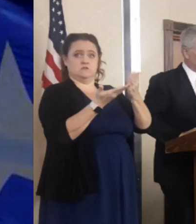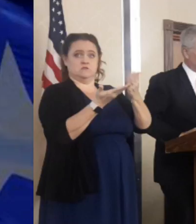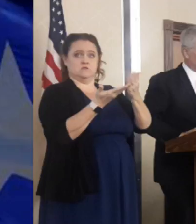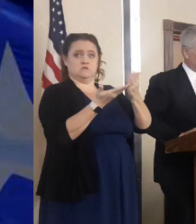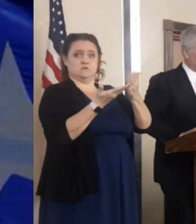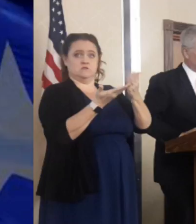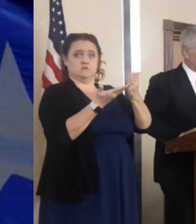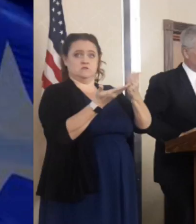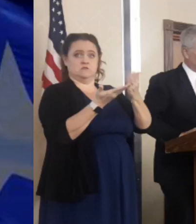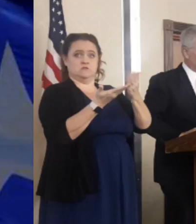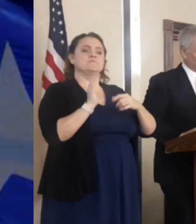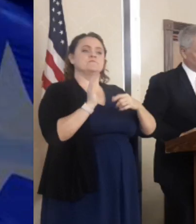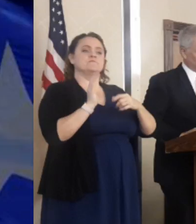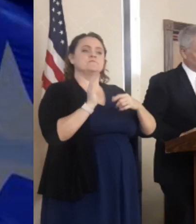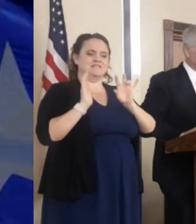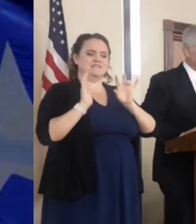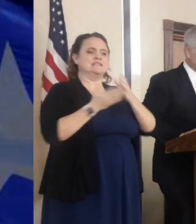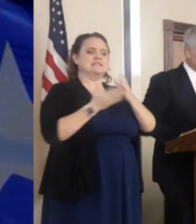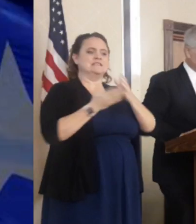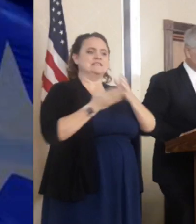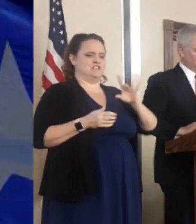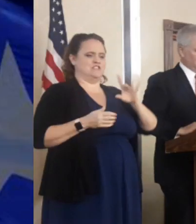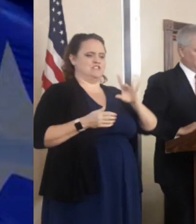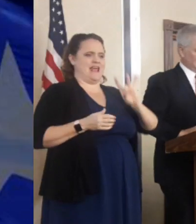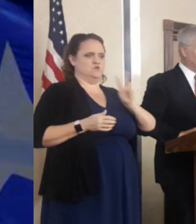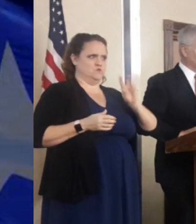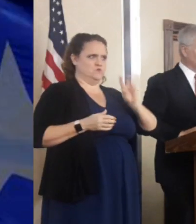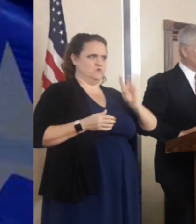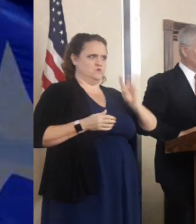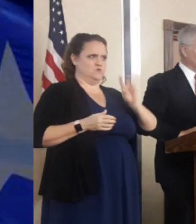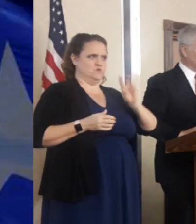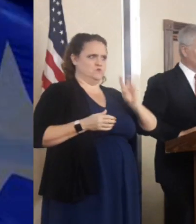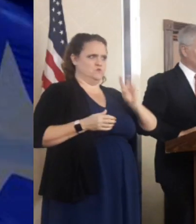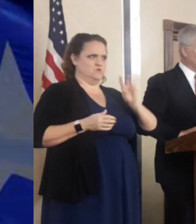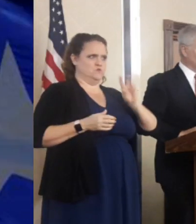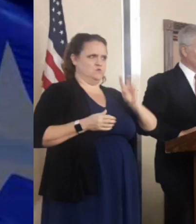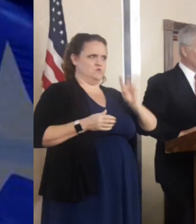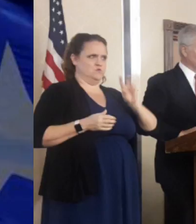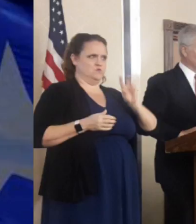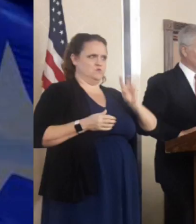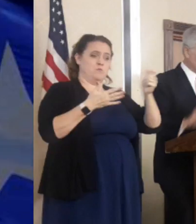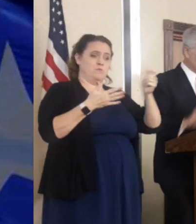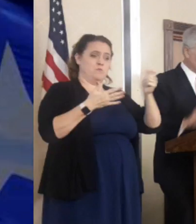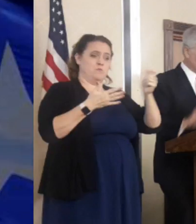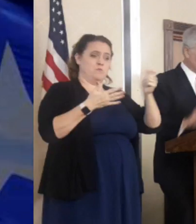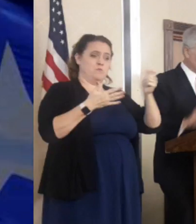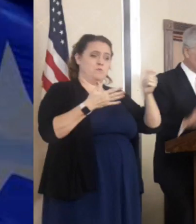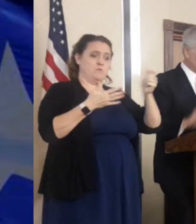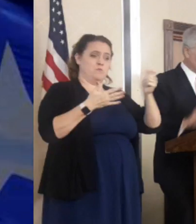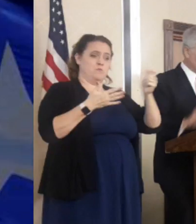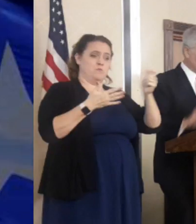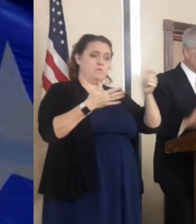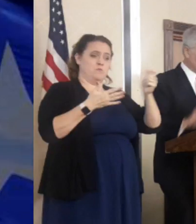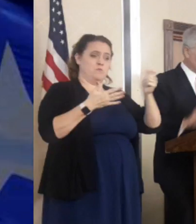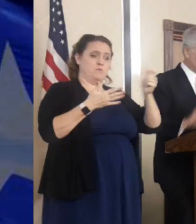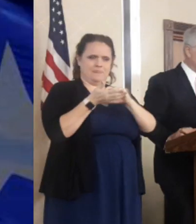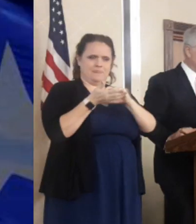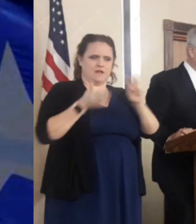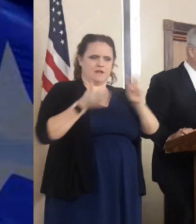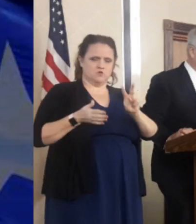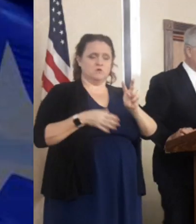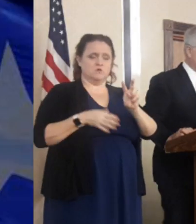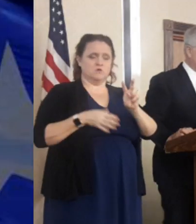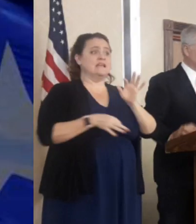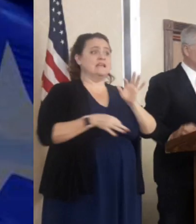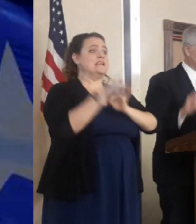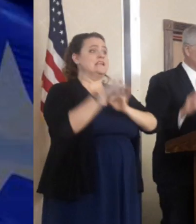8H2C to, instead of removing item 2, we now have a much shorter item 2, and instead of renumbering the